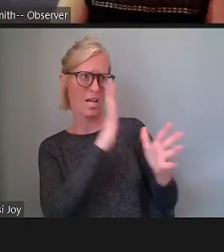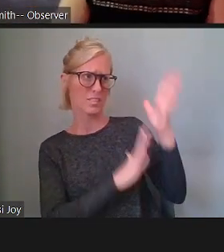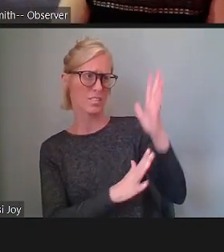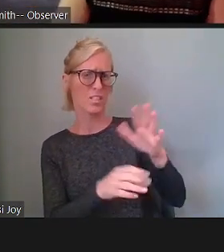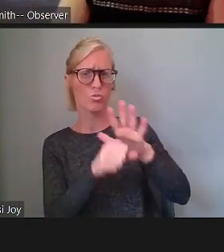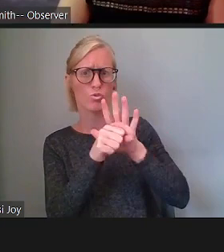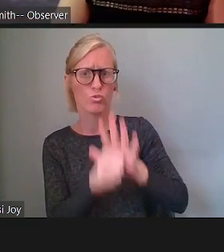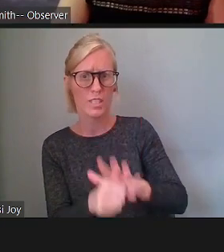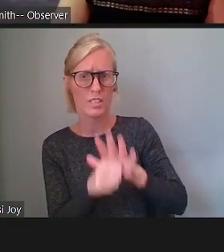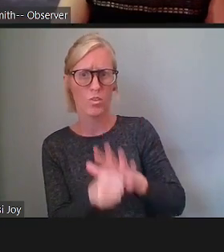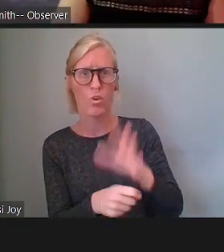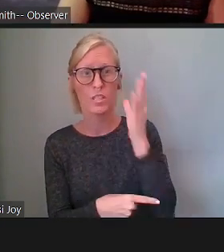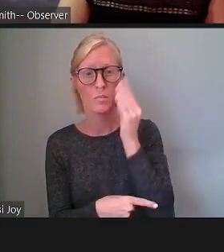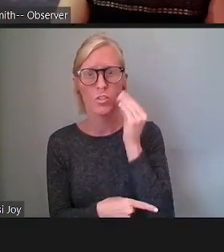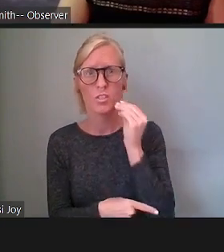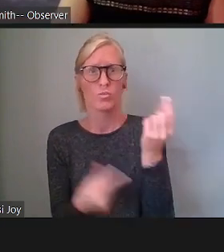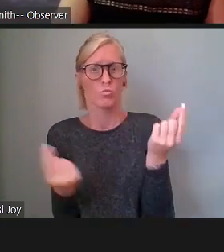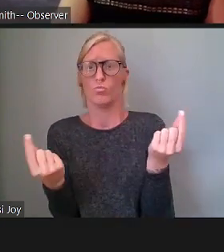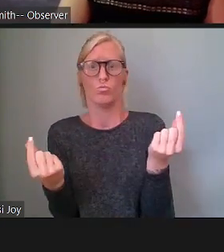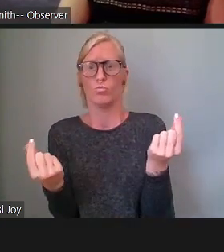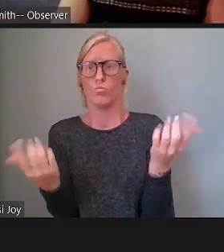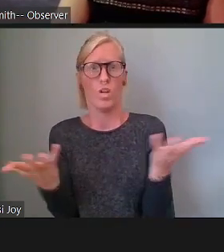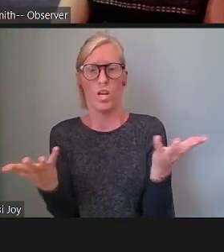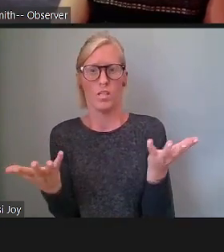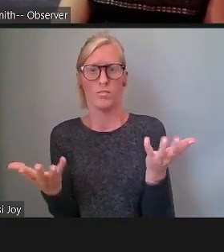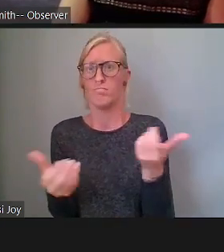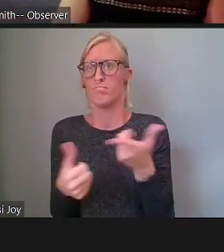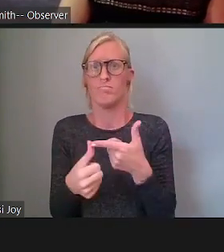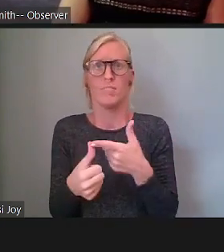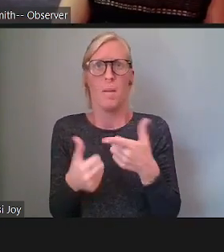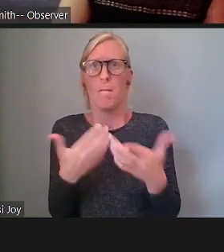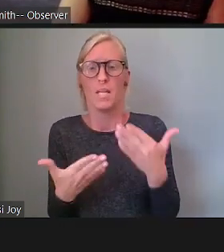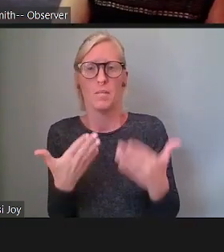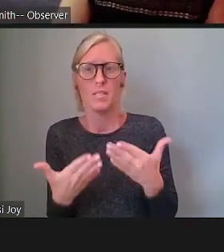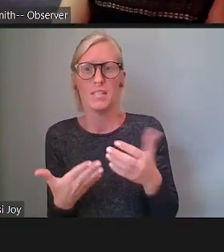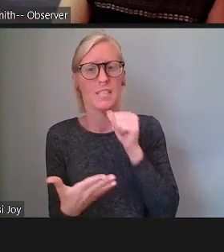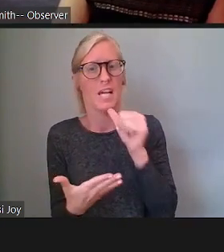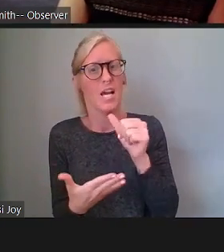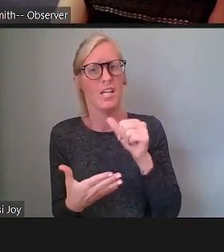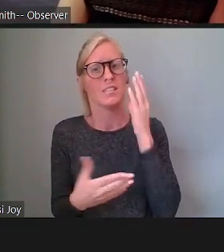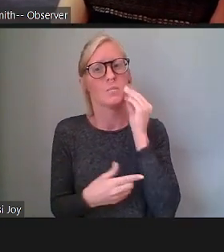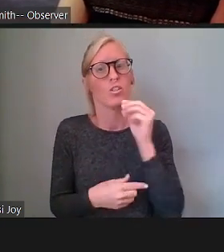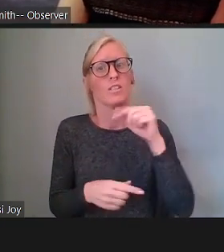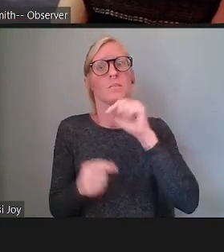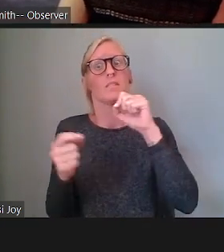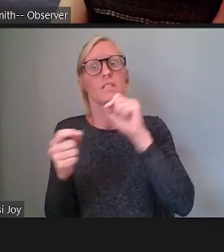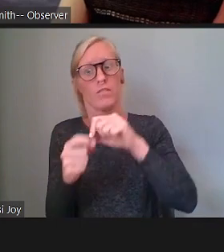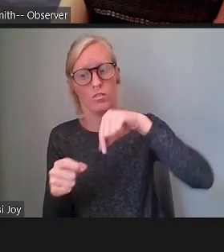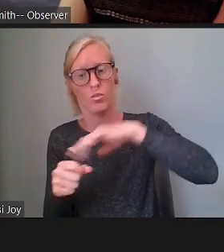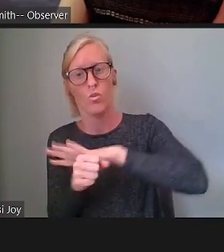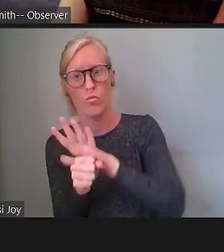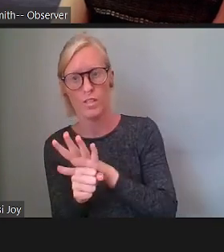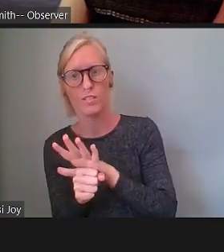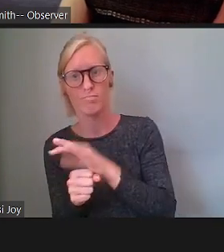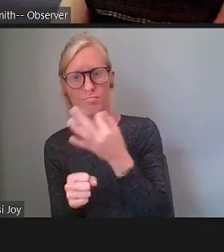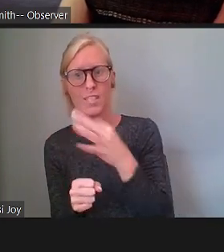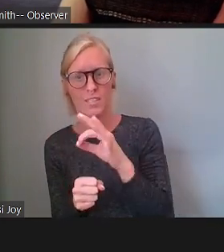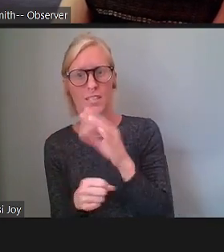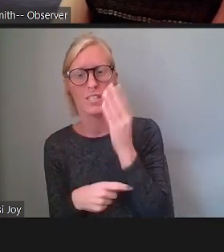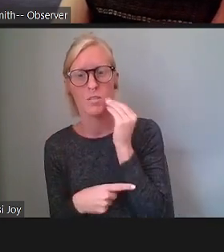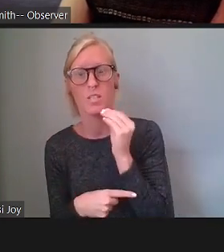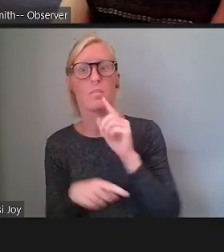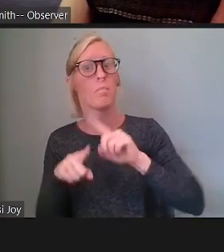you cope with stress. Many of you might not have experienced a situation like COVID-19 before. That's okay.